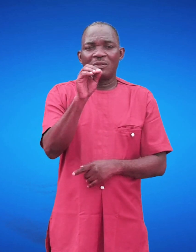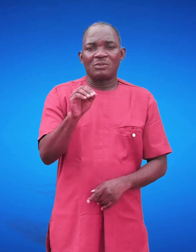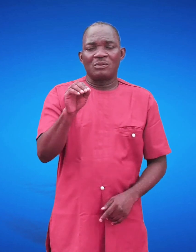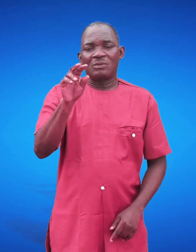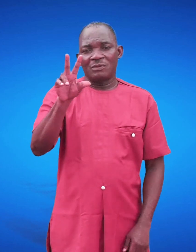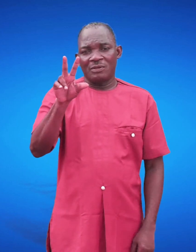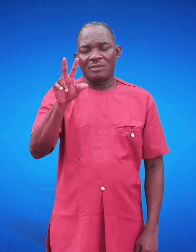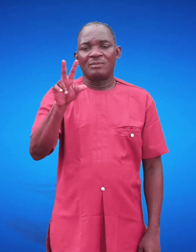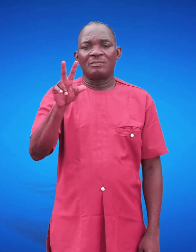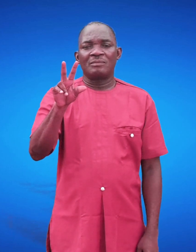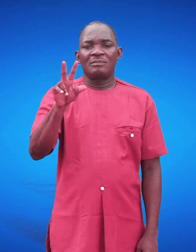0303